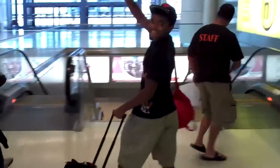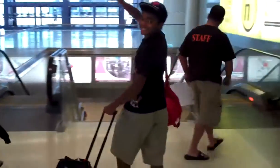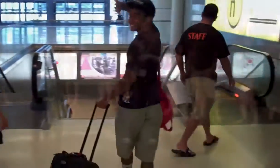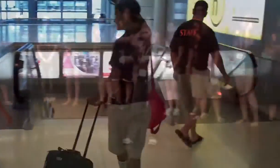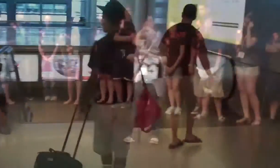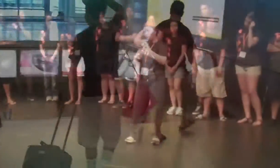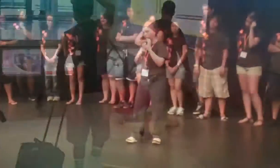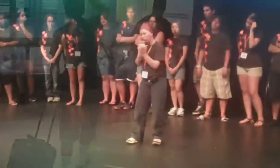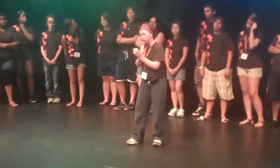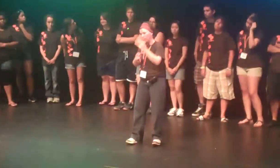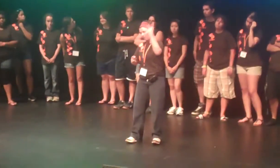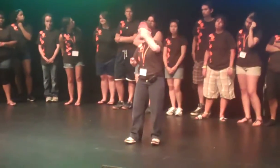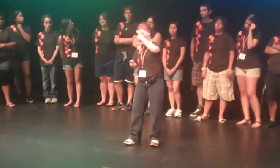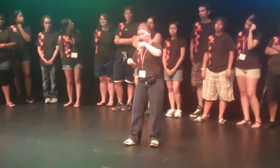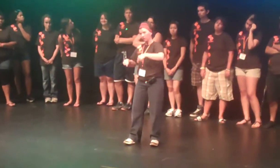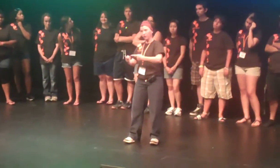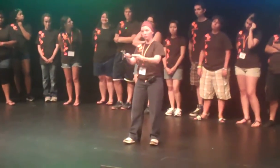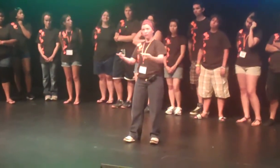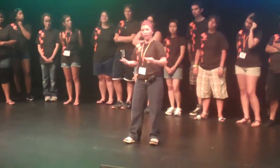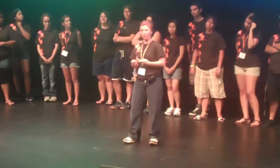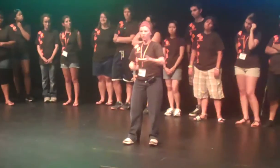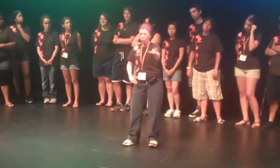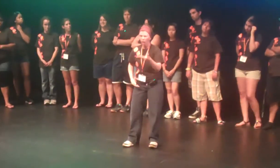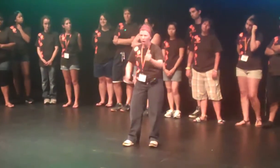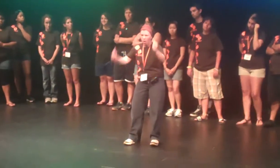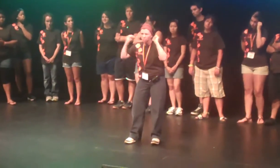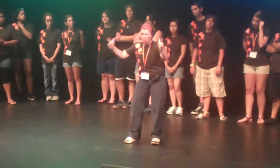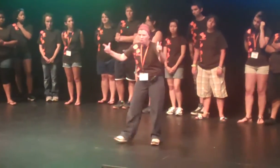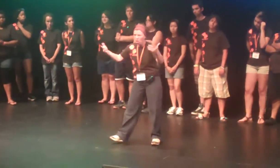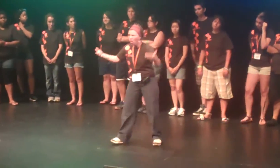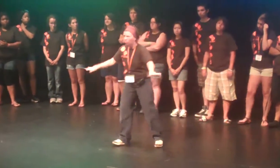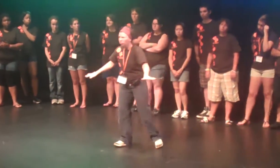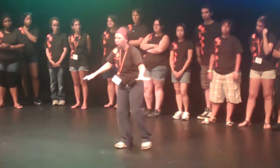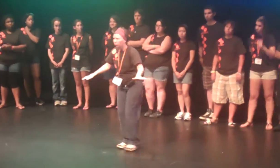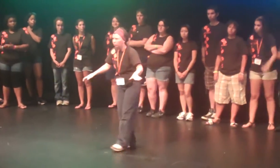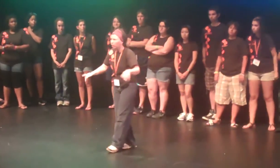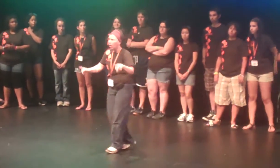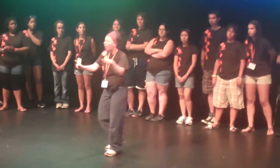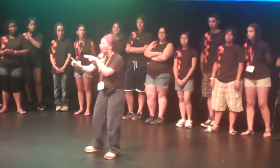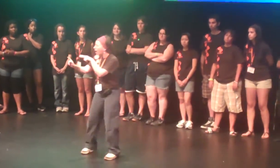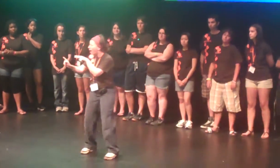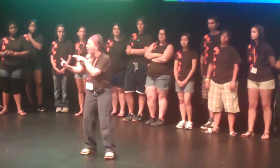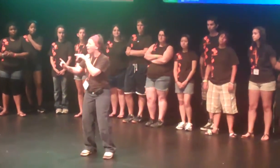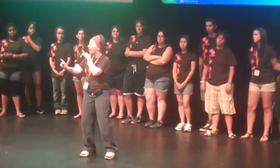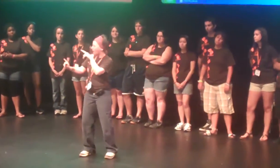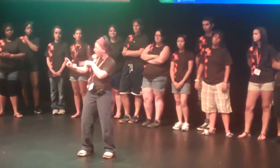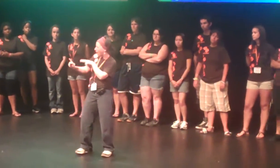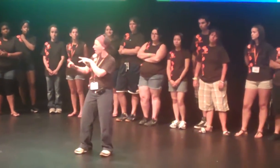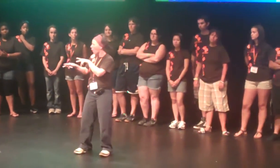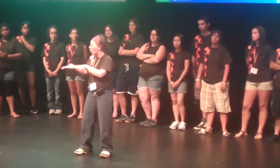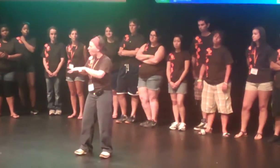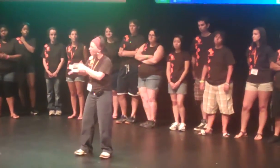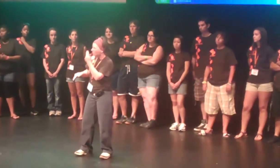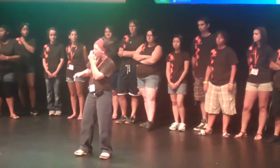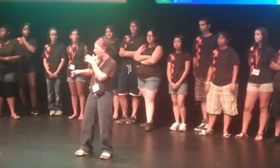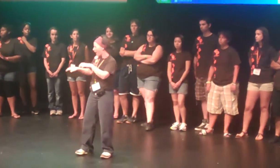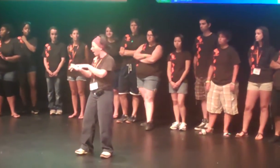If you want to have cultural tolerance, the philosophy of this place is that everybody is welcome,